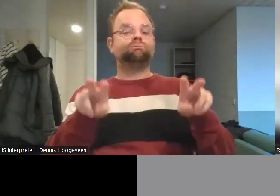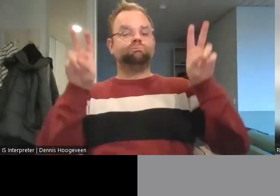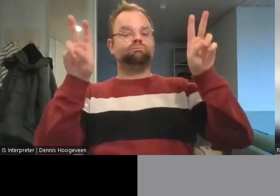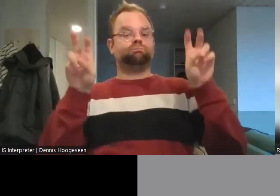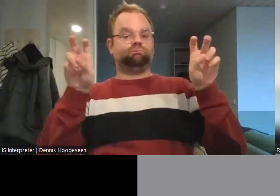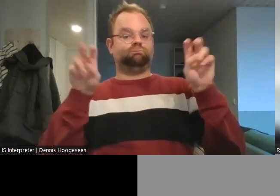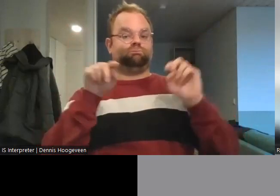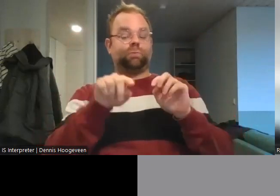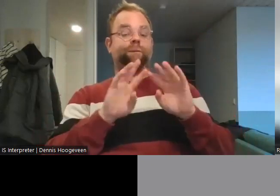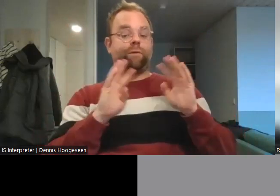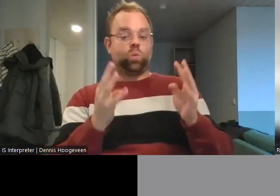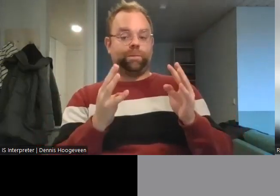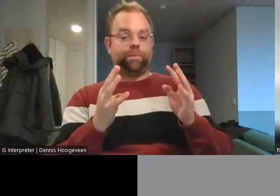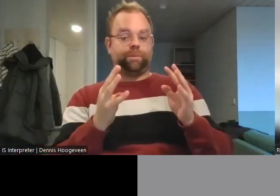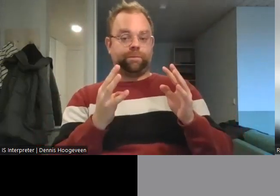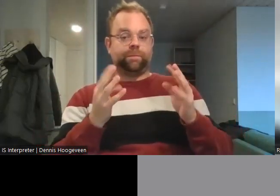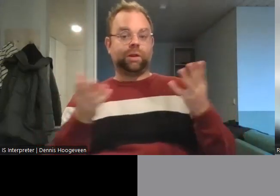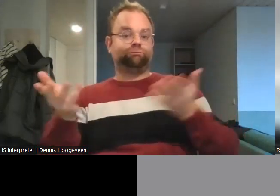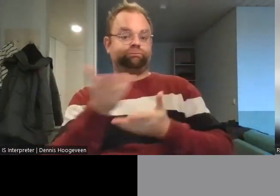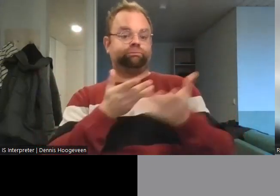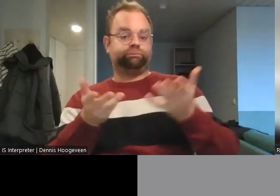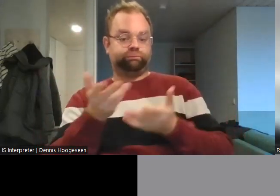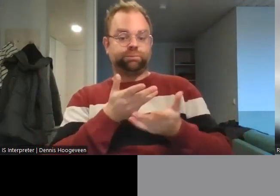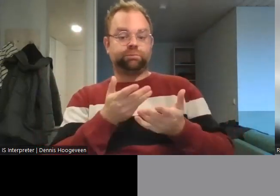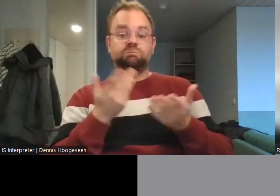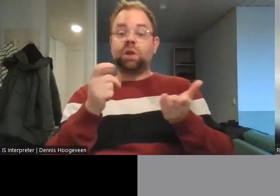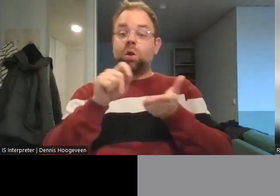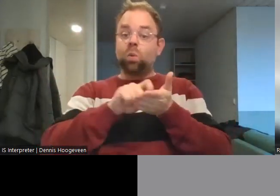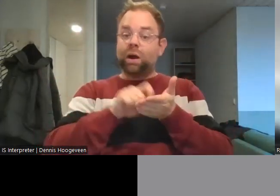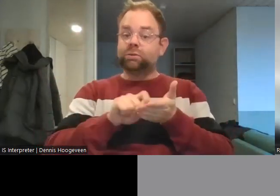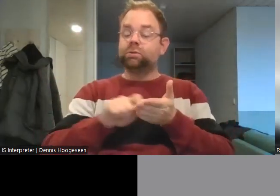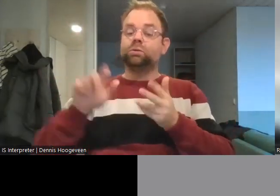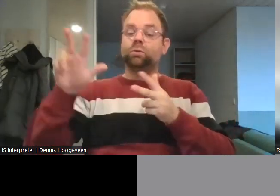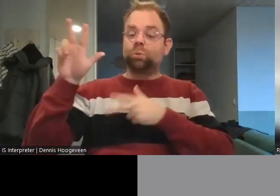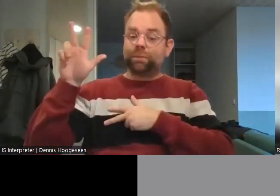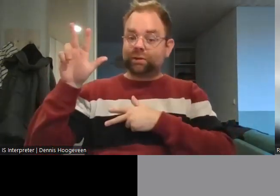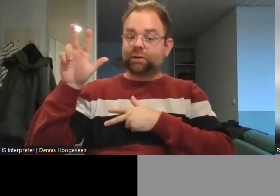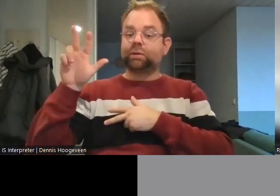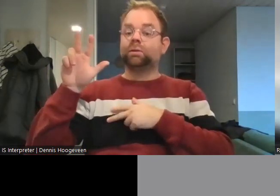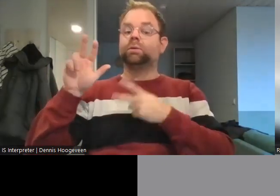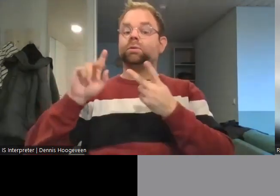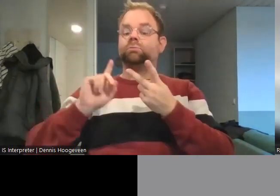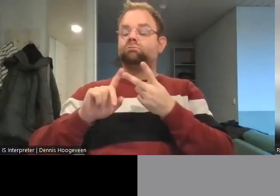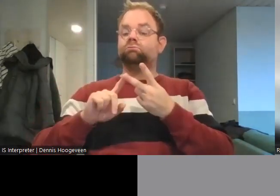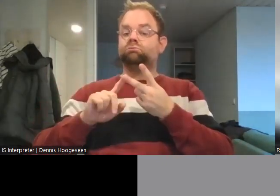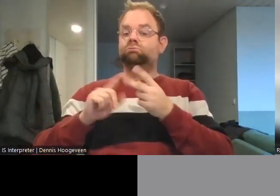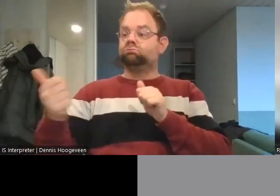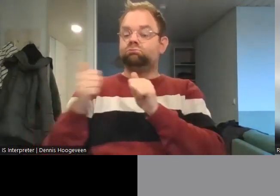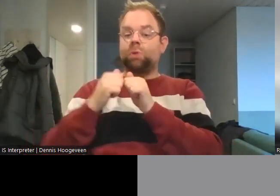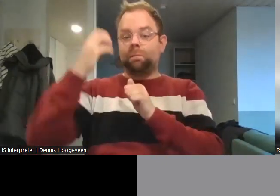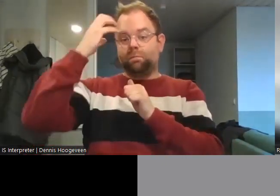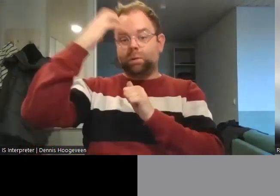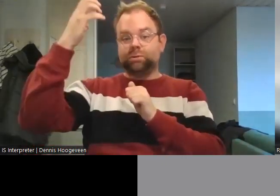with a member state who would be interested in acting as a sponsor, or an